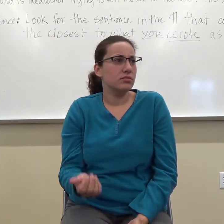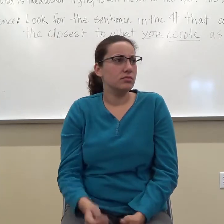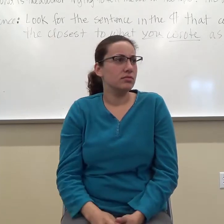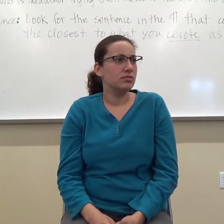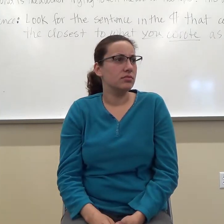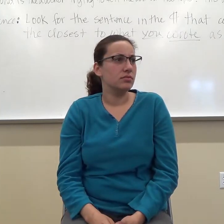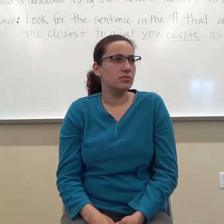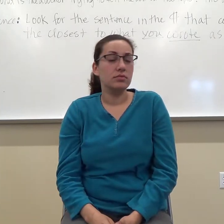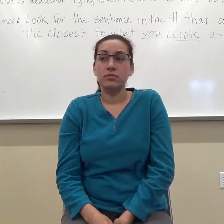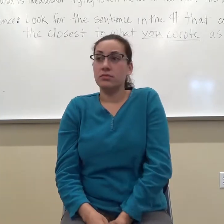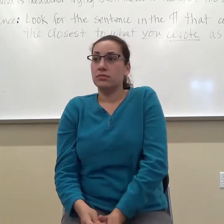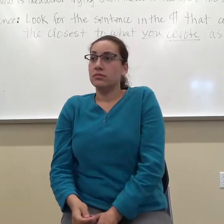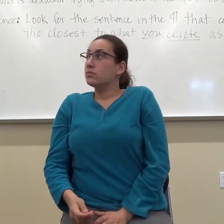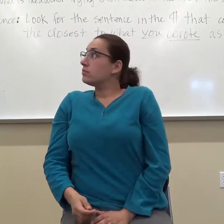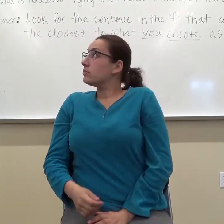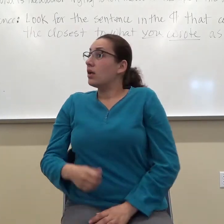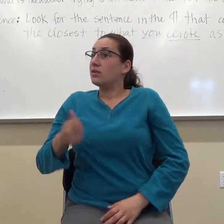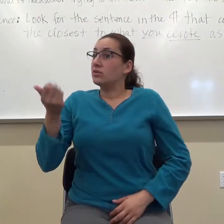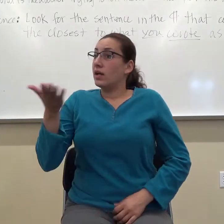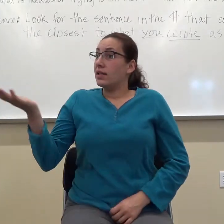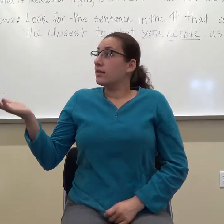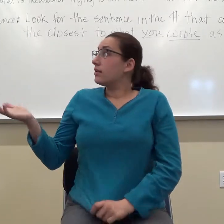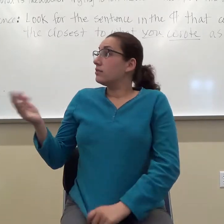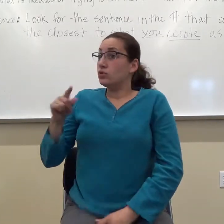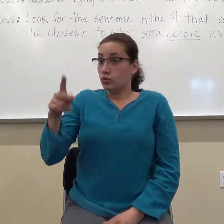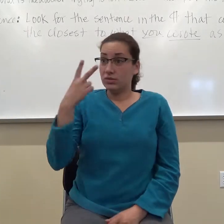is there anything, is there a reversal transition